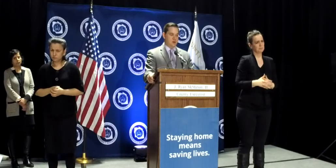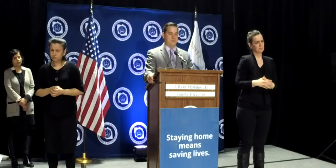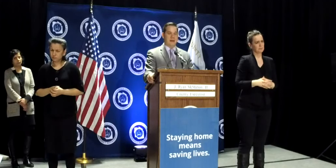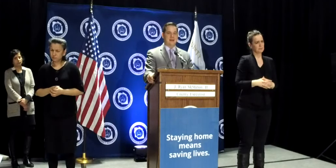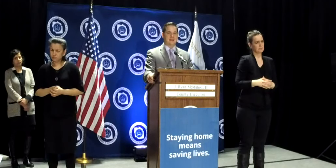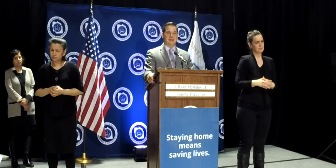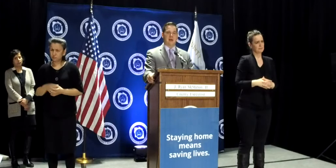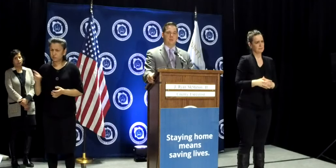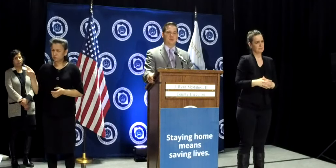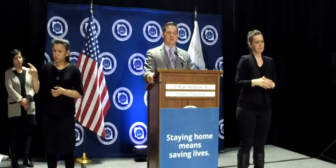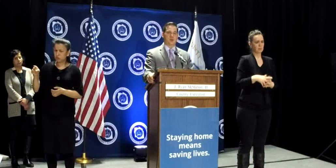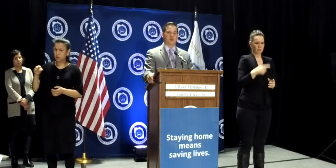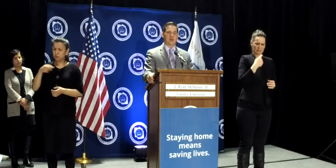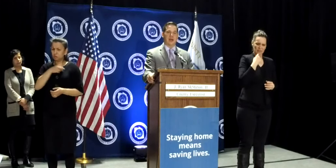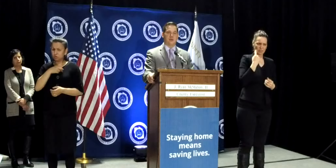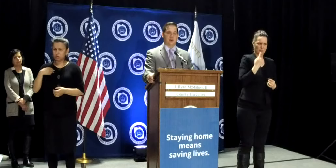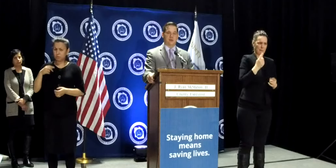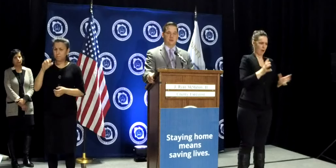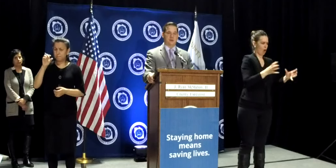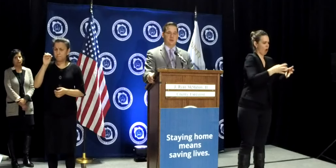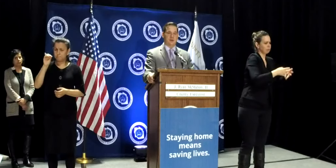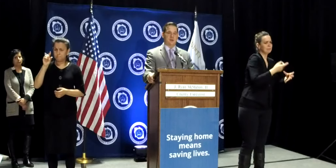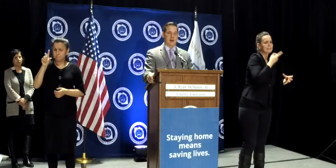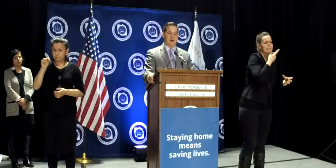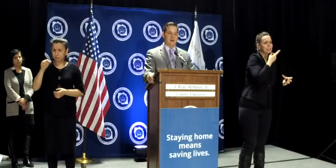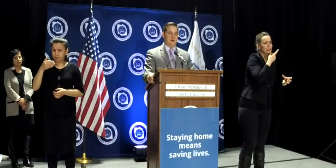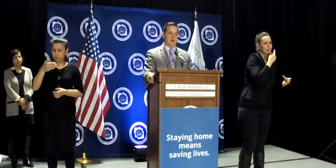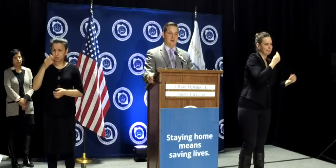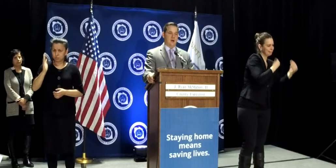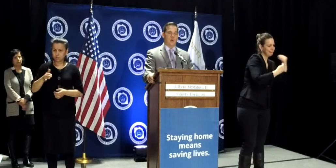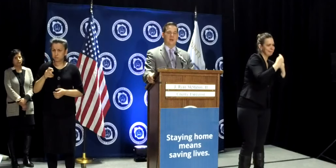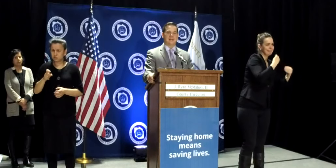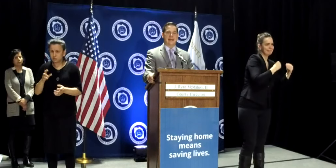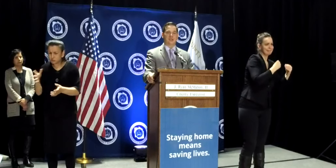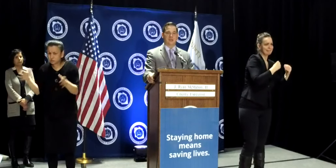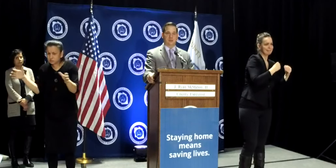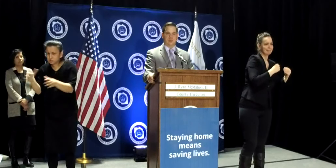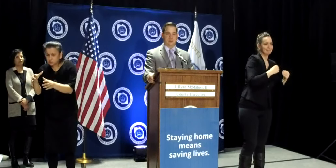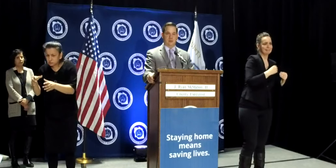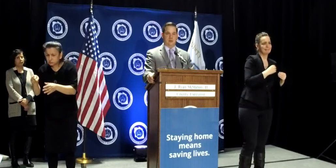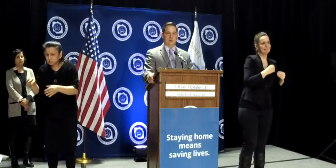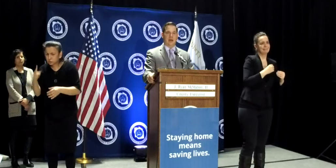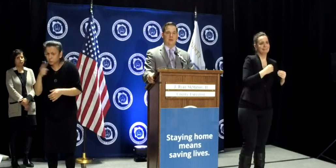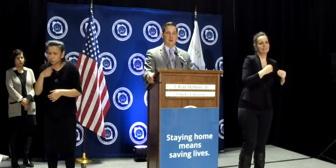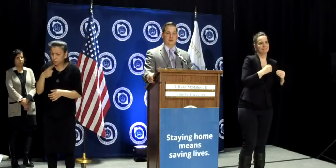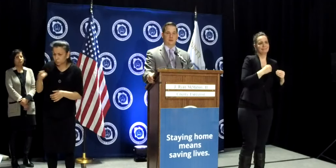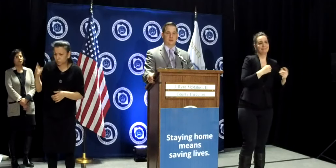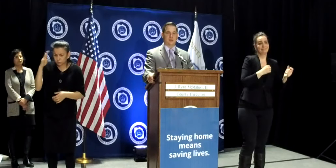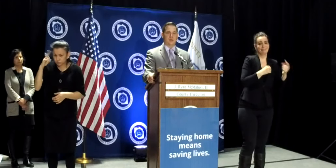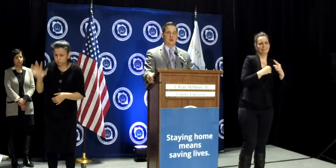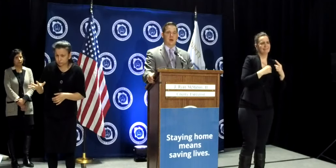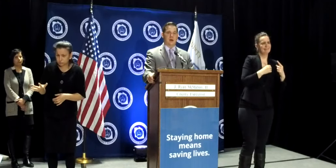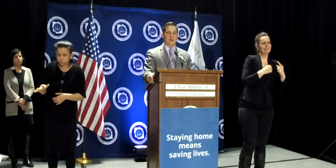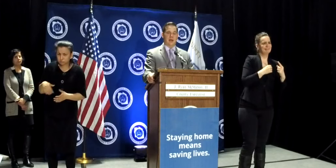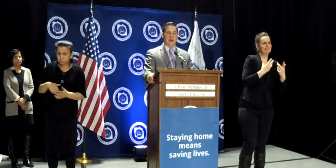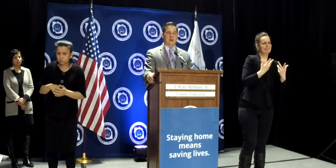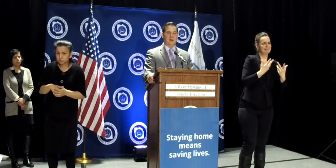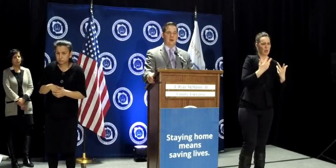to confirmed There are many cases. examples of social gatherings that are well-intentioned gatherings